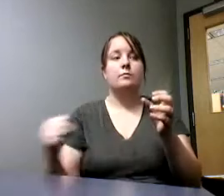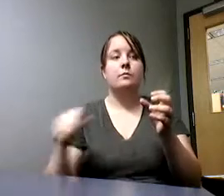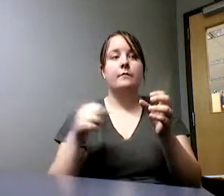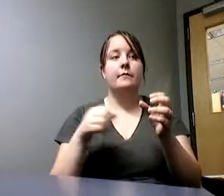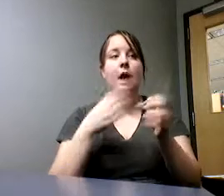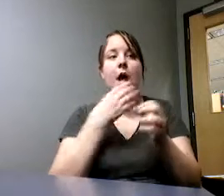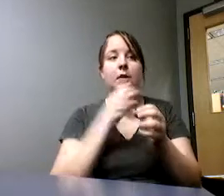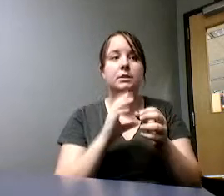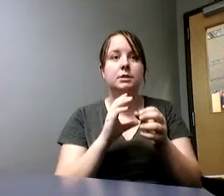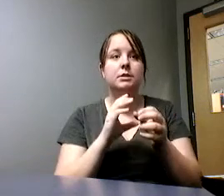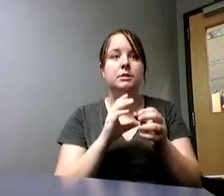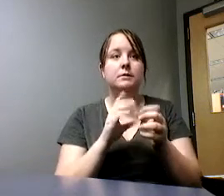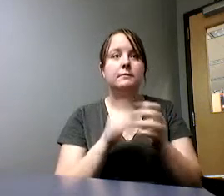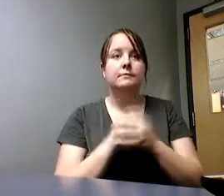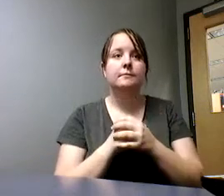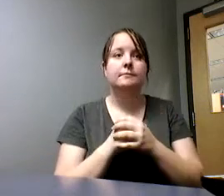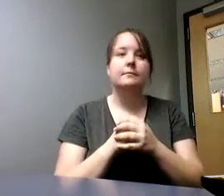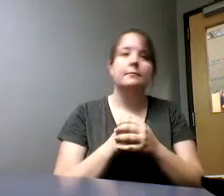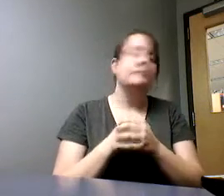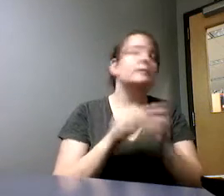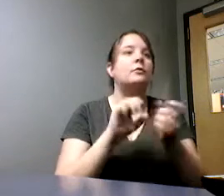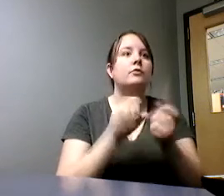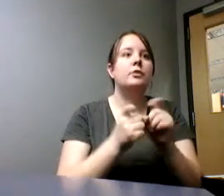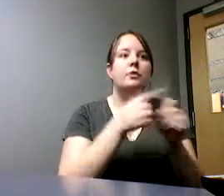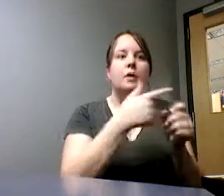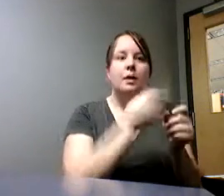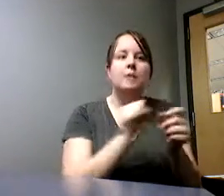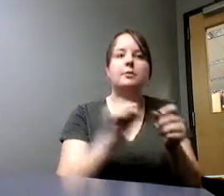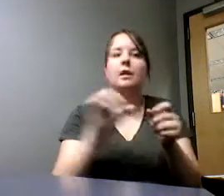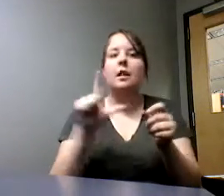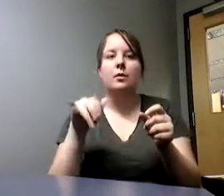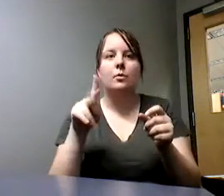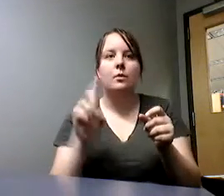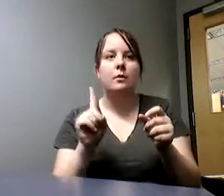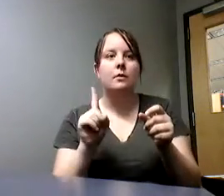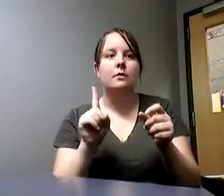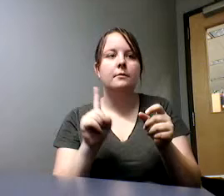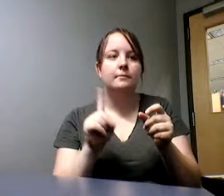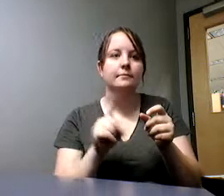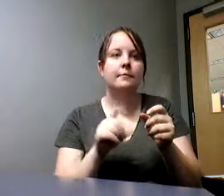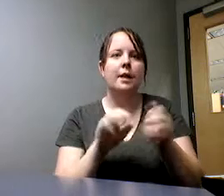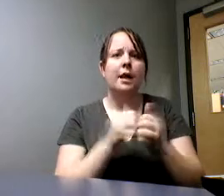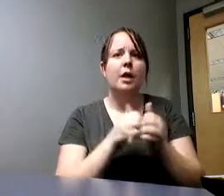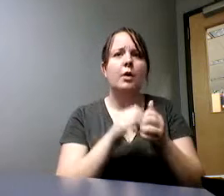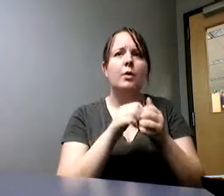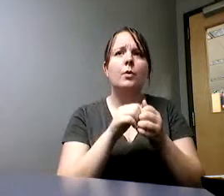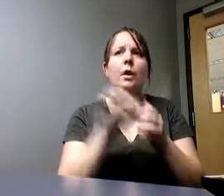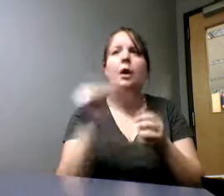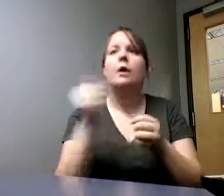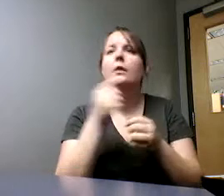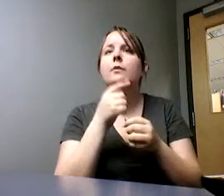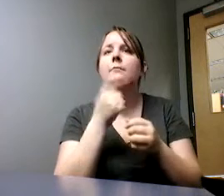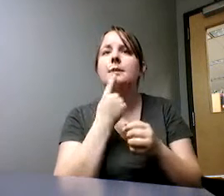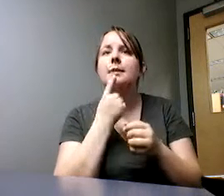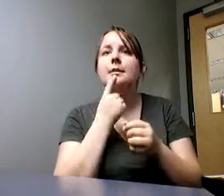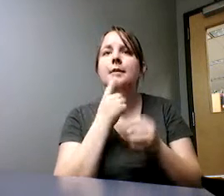to say take the heat out of it? Cool it. If you cool water vapor, it turns into liquid. If you cool liquid, it turns into